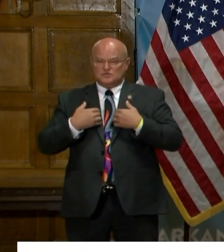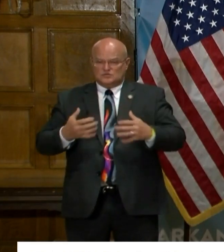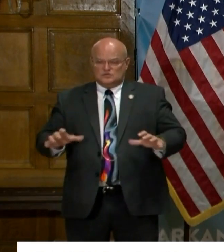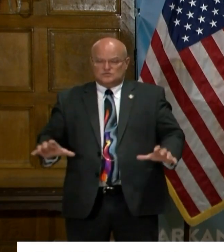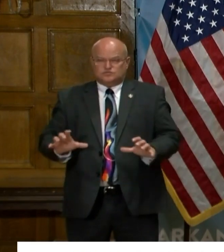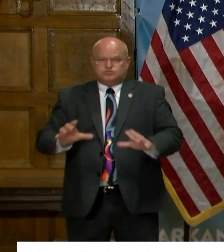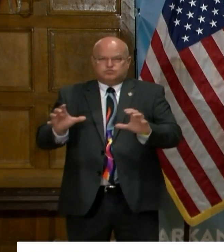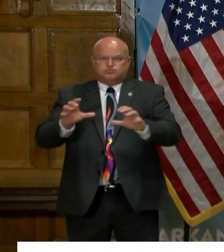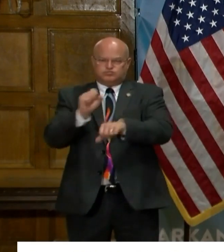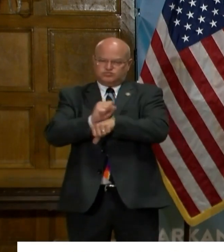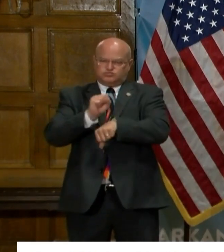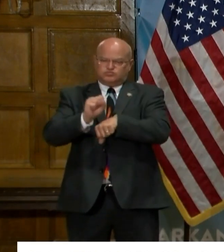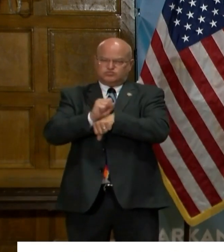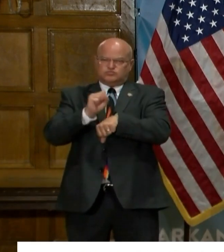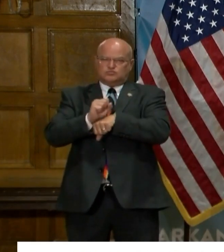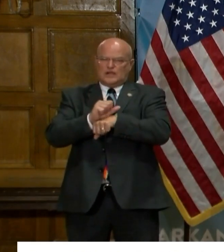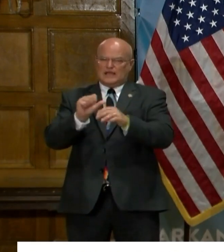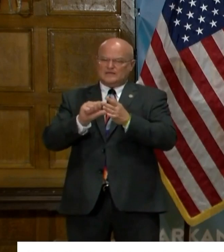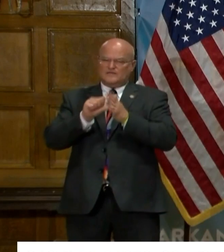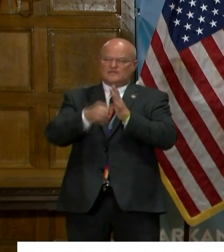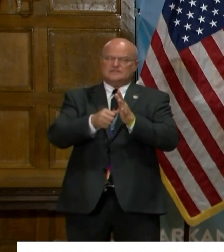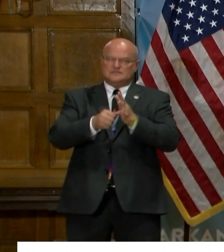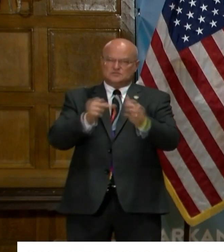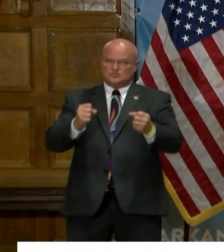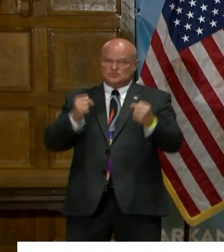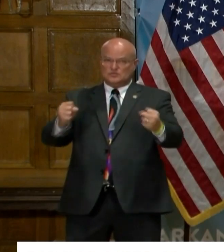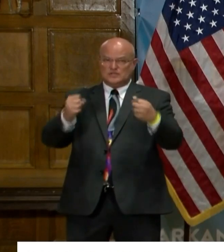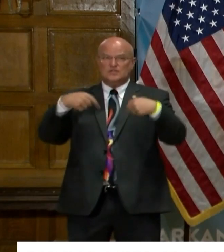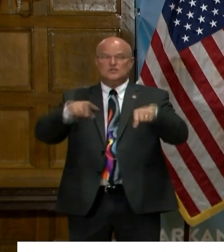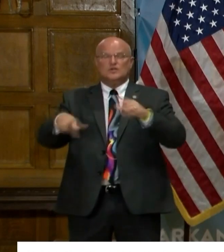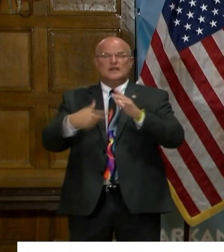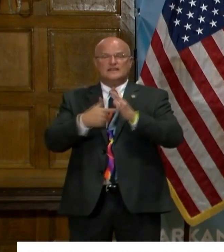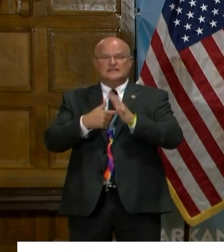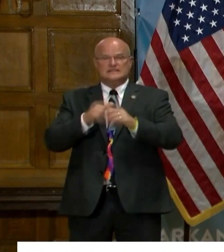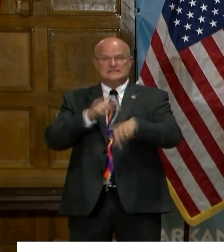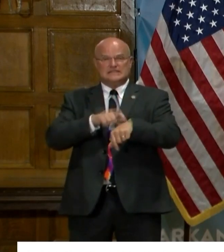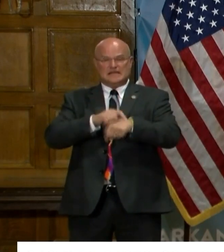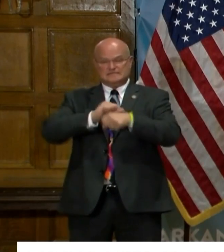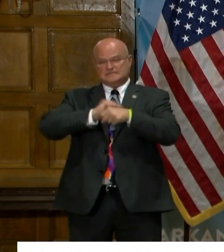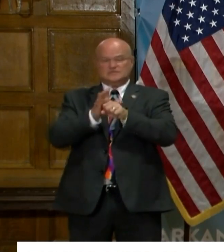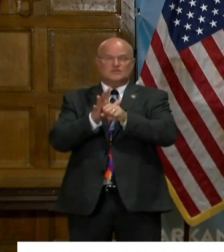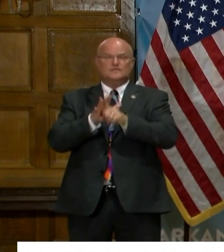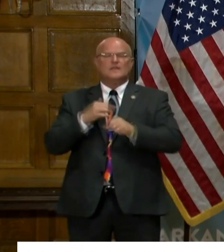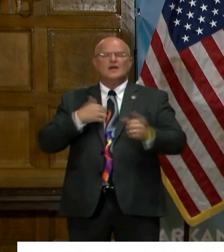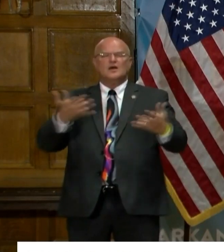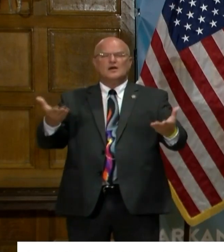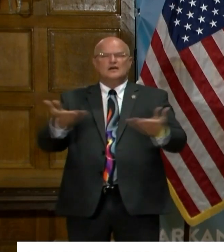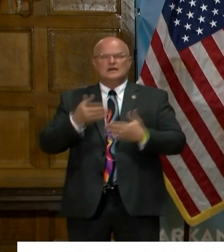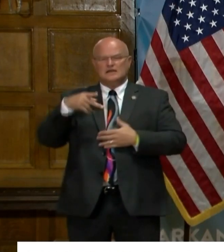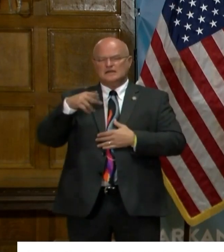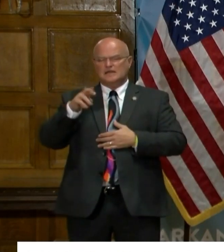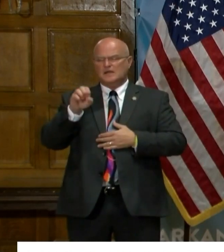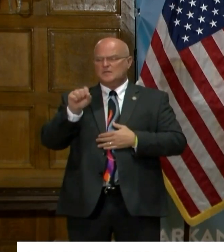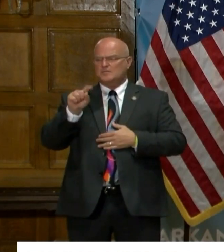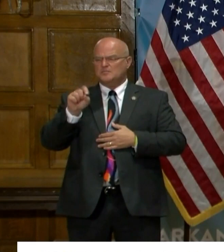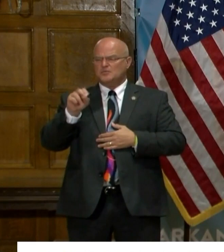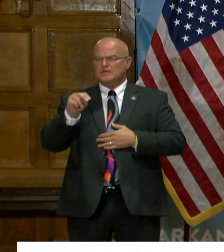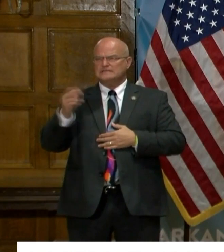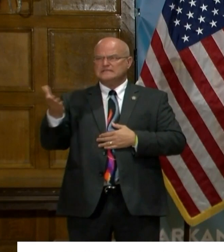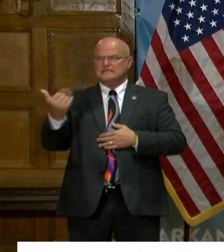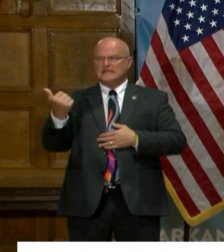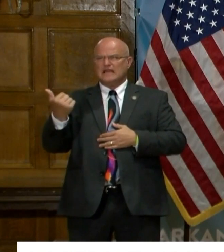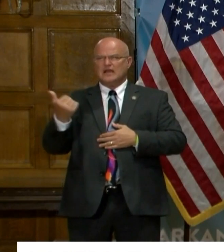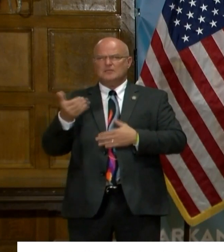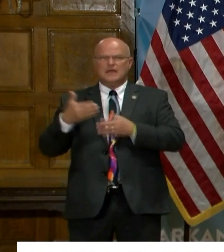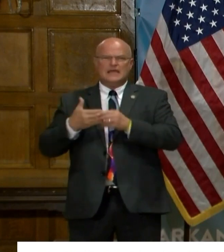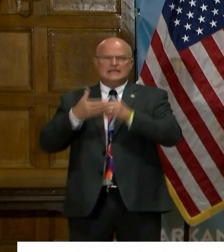beefed up and her emphasis has been strengthened during this pandemic. I also want to invite Secretary Preston to come. That